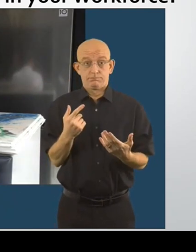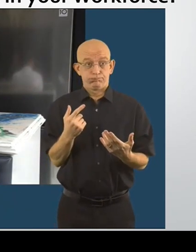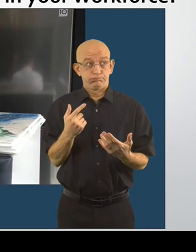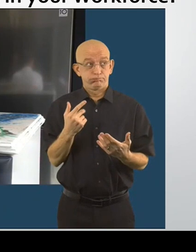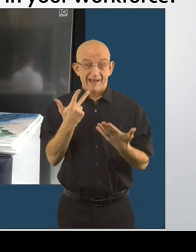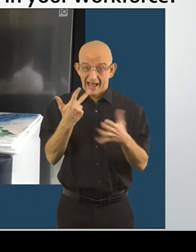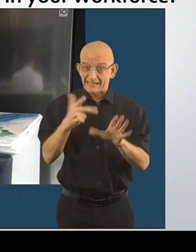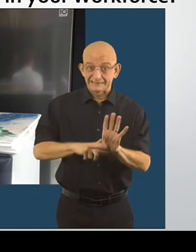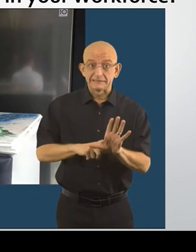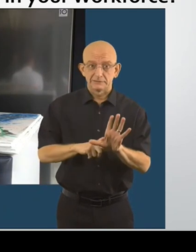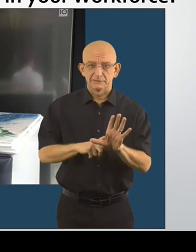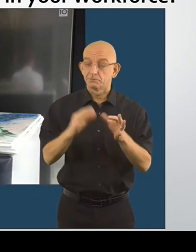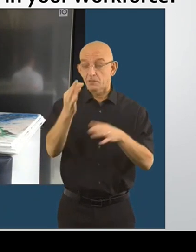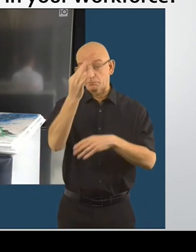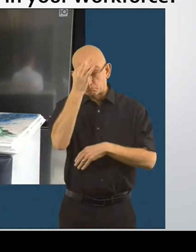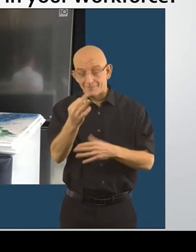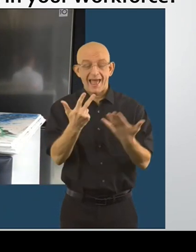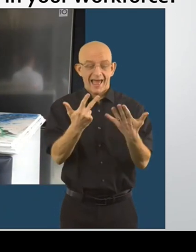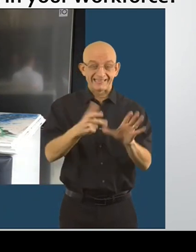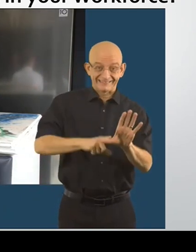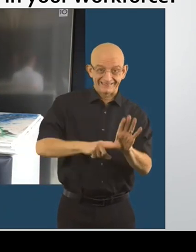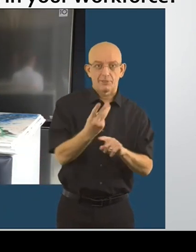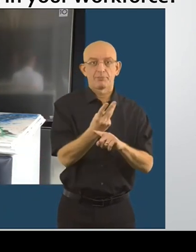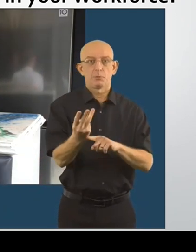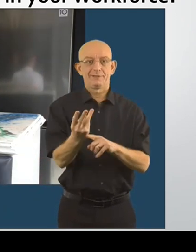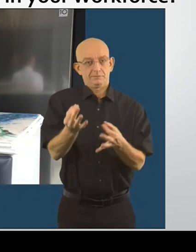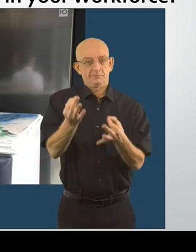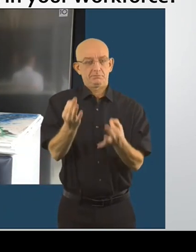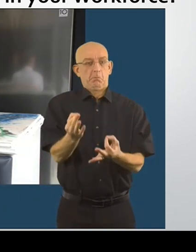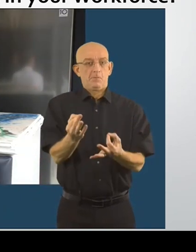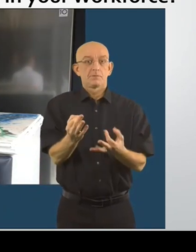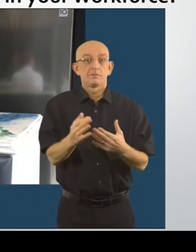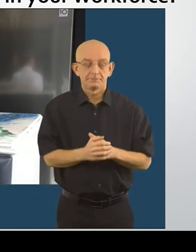Just 8 years. 8 years and 3 weeks.